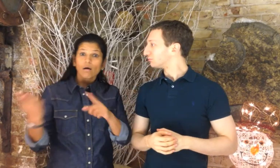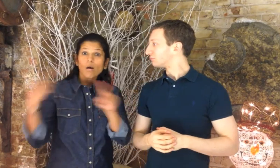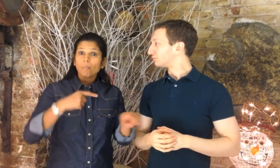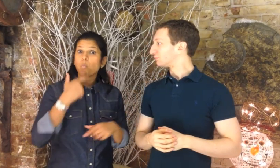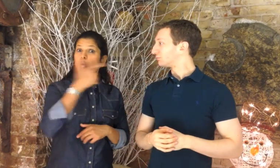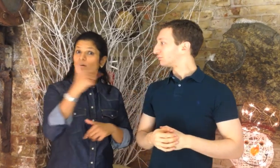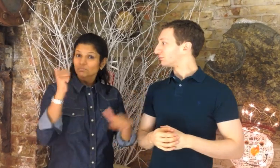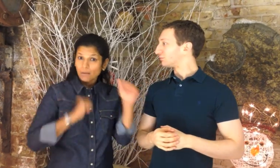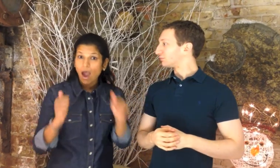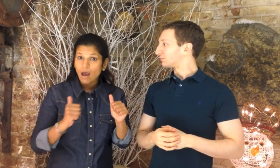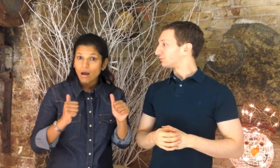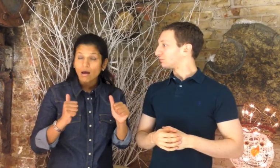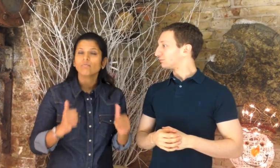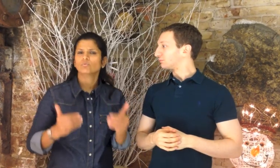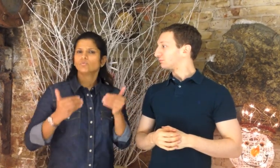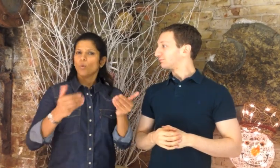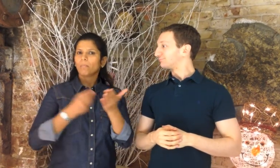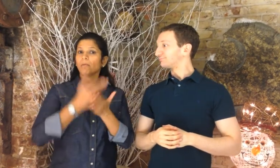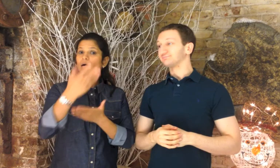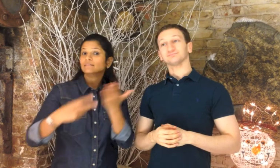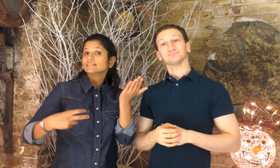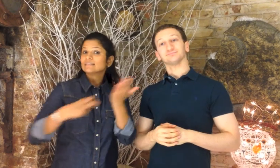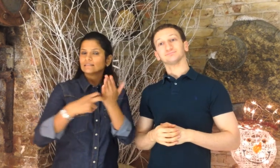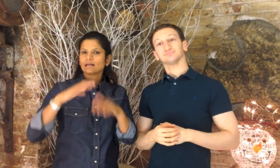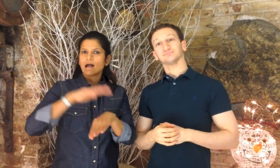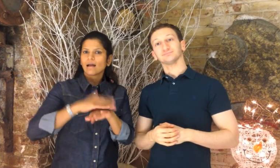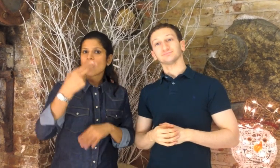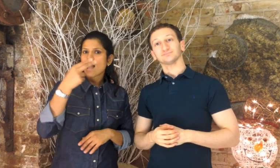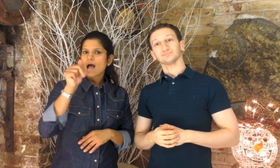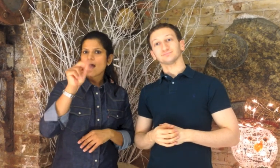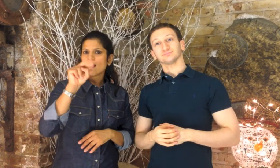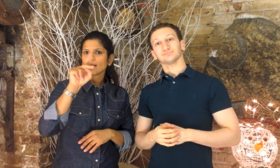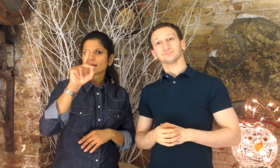For more information and to purchase tickets, please visit the website